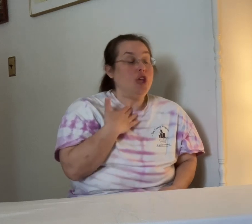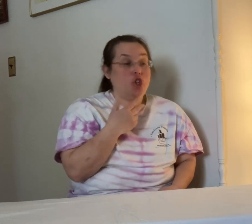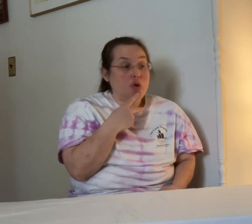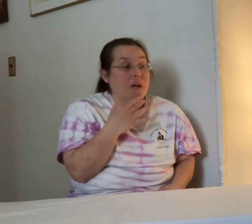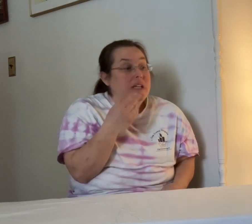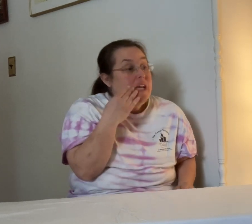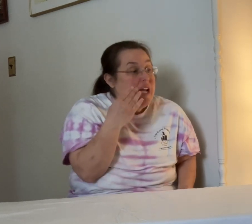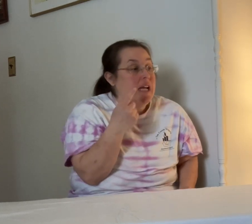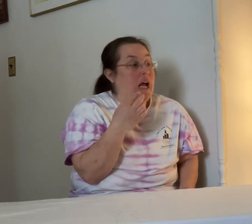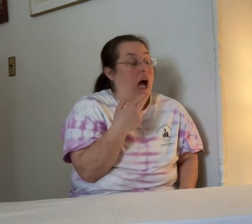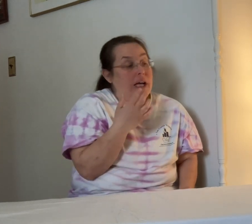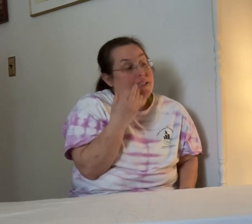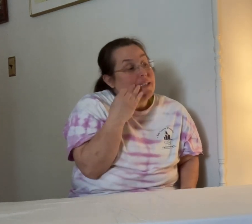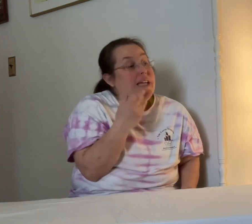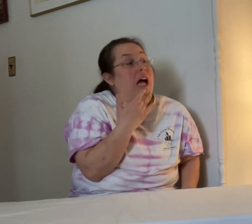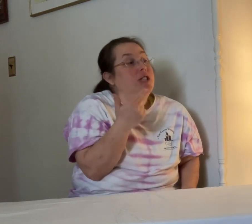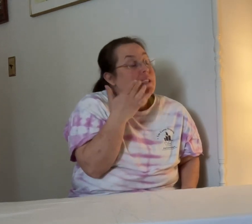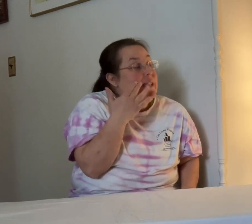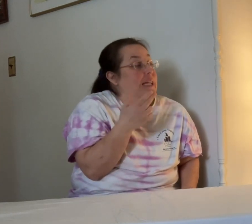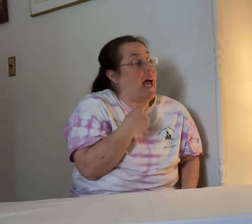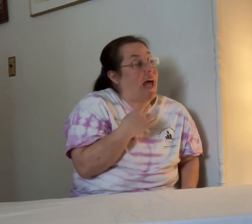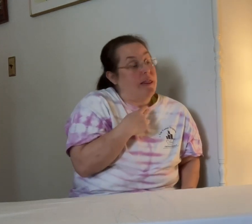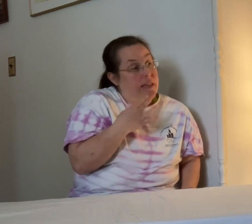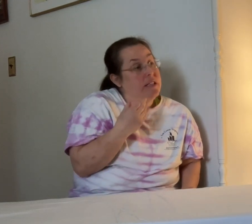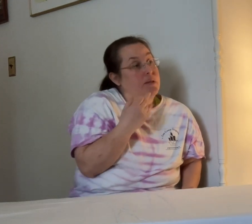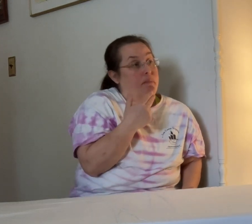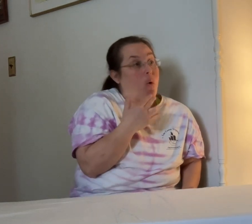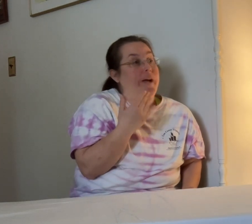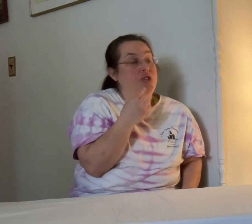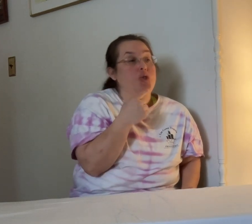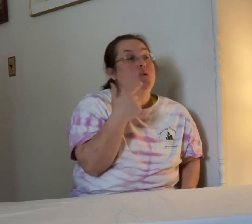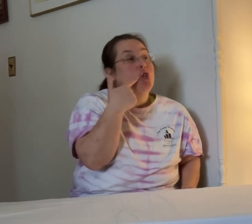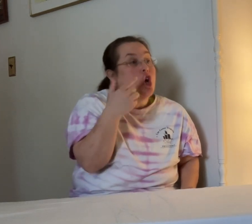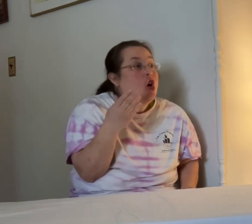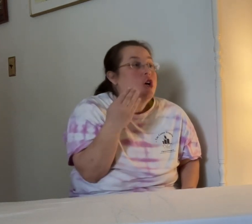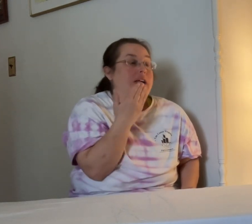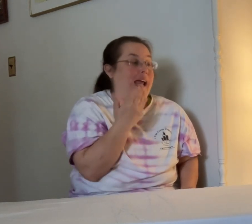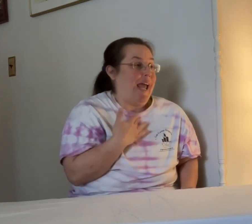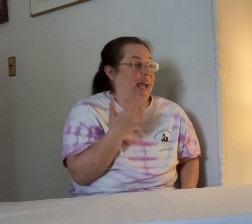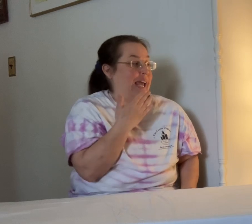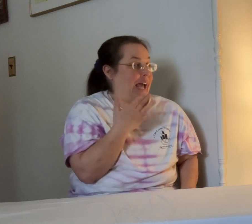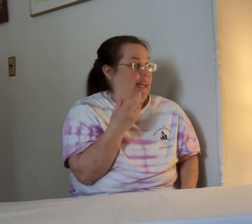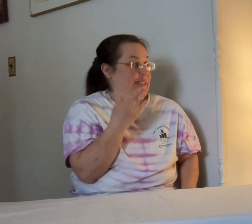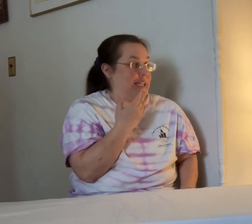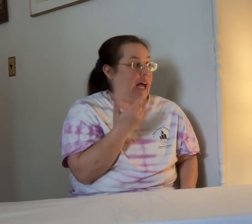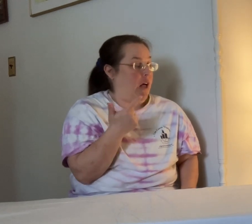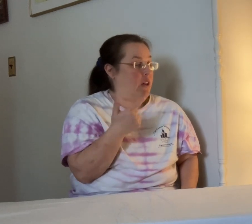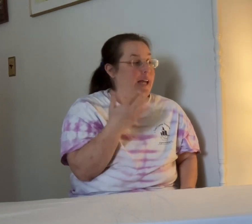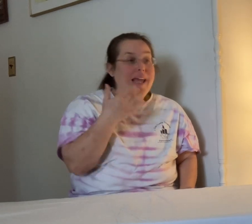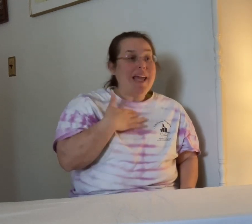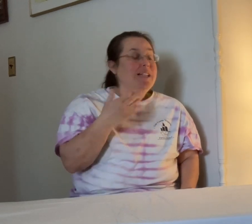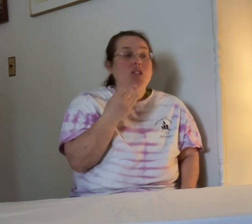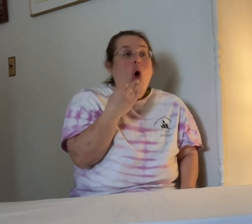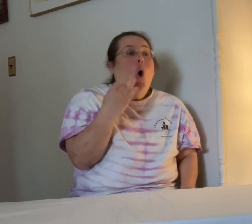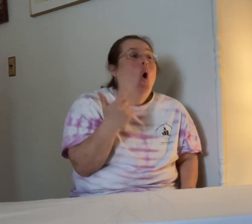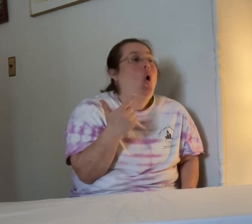You would need a CLT at this point to learn ASL. It's a whole